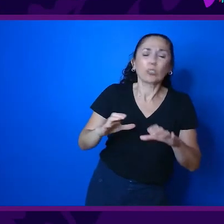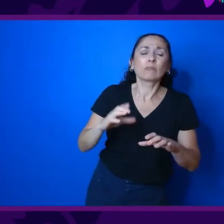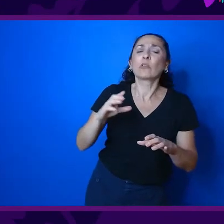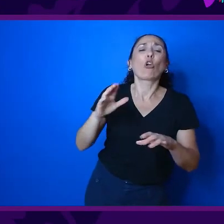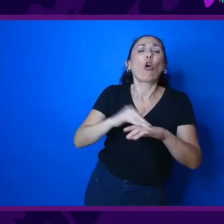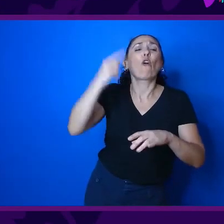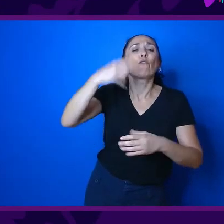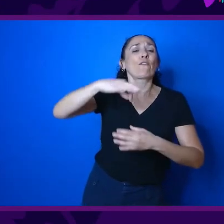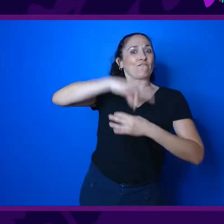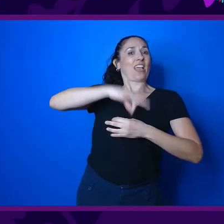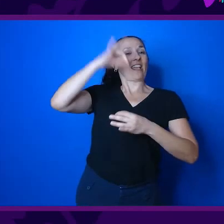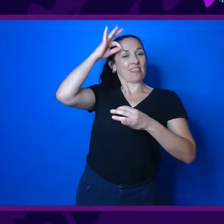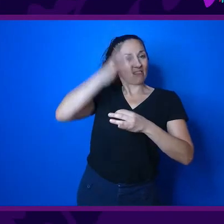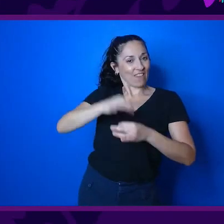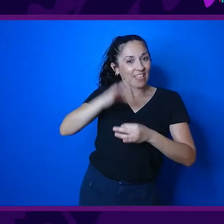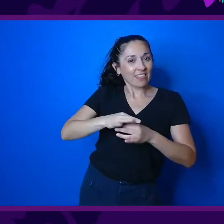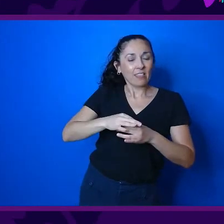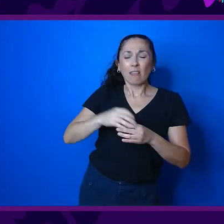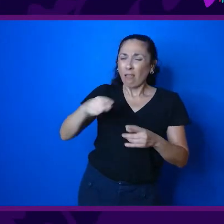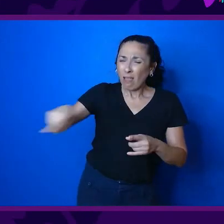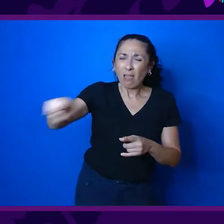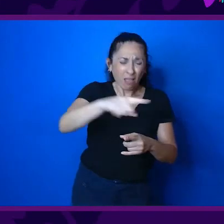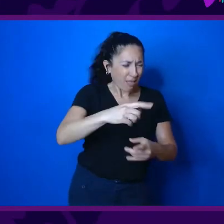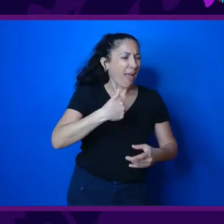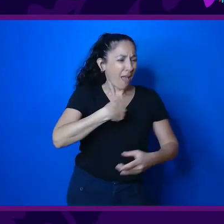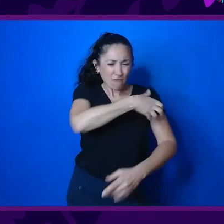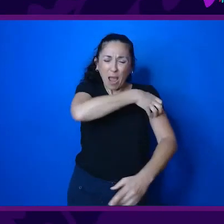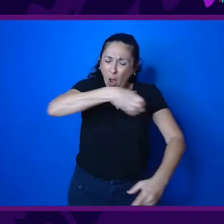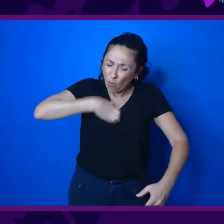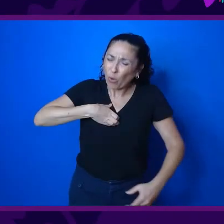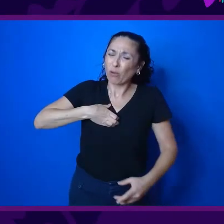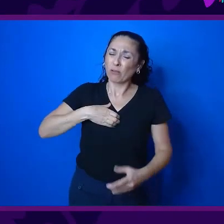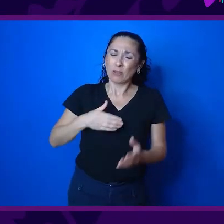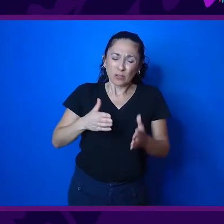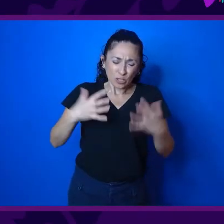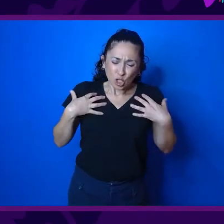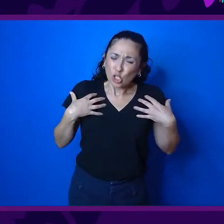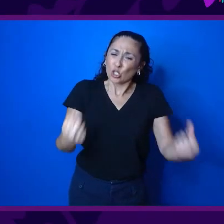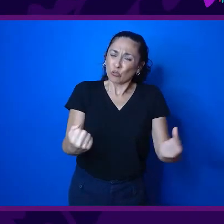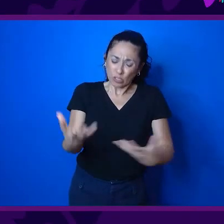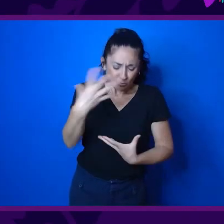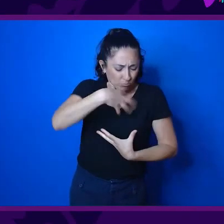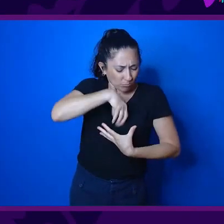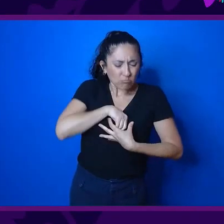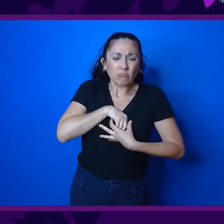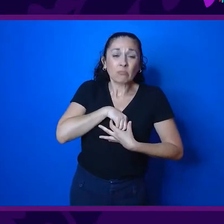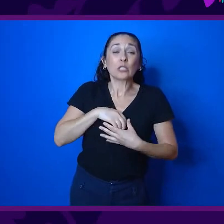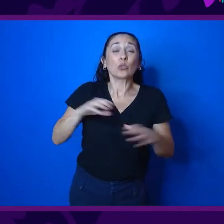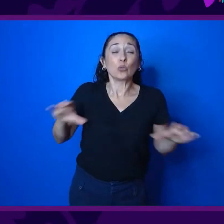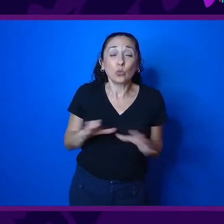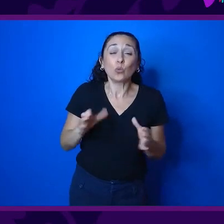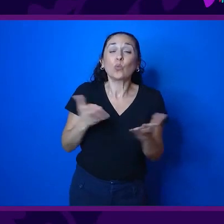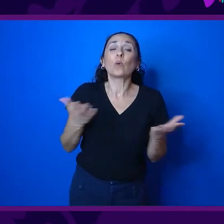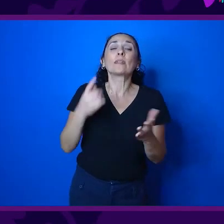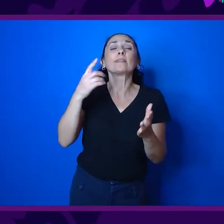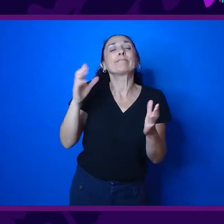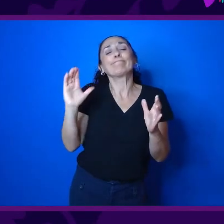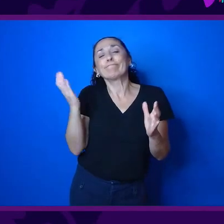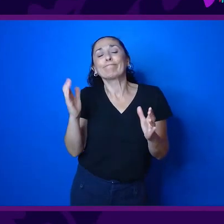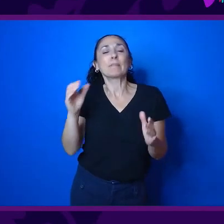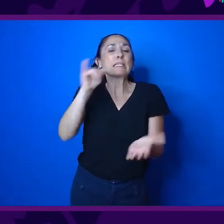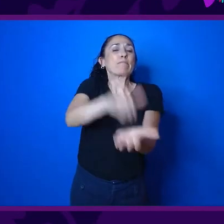many to believe in their own power, to find their courage, and to do what seemed impossible.